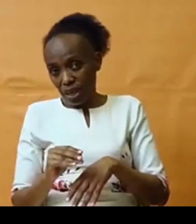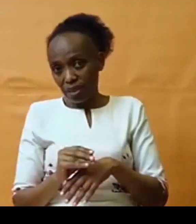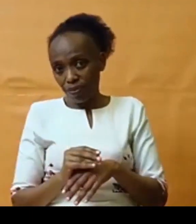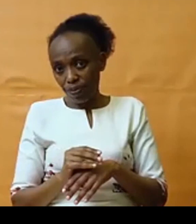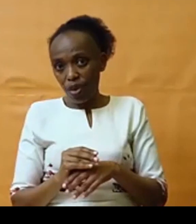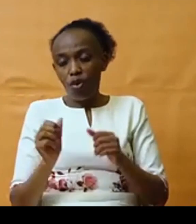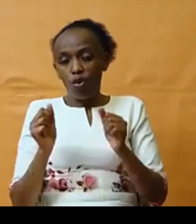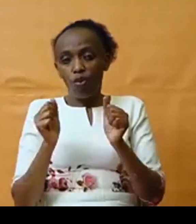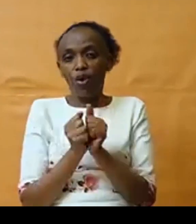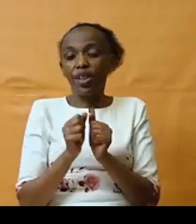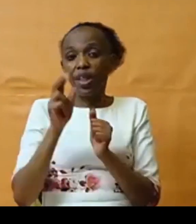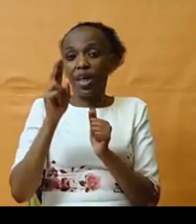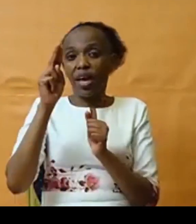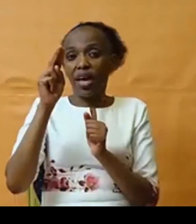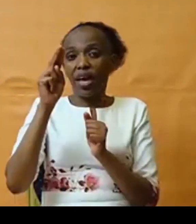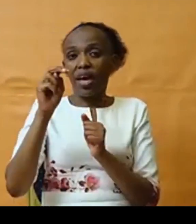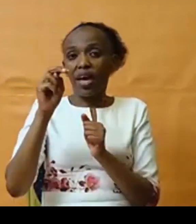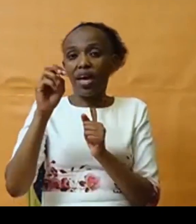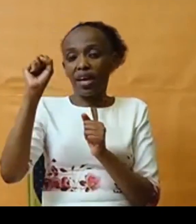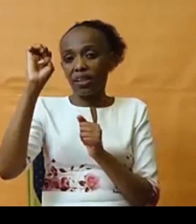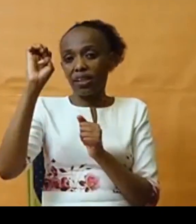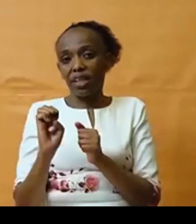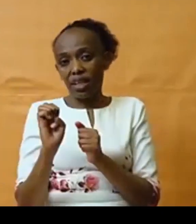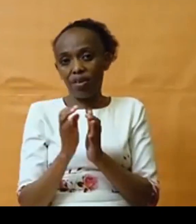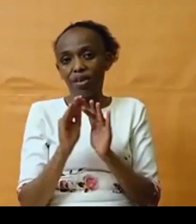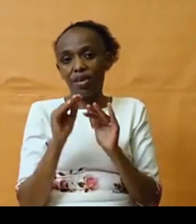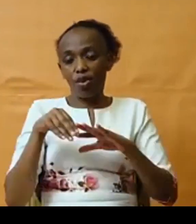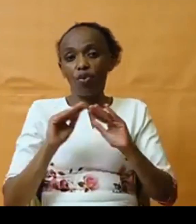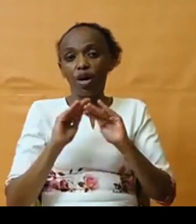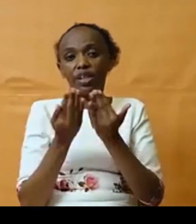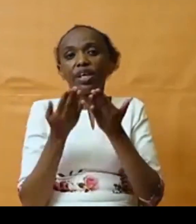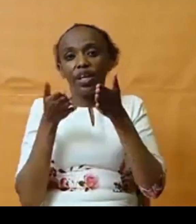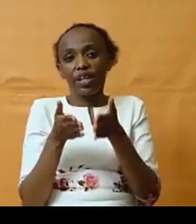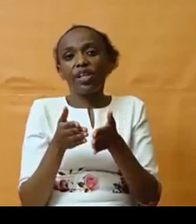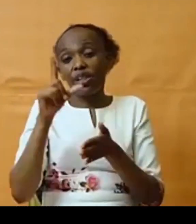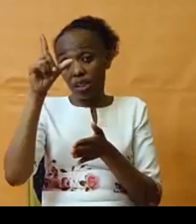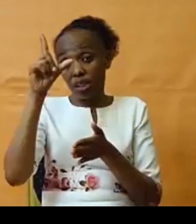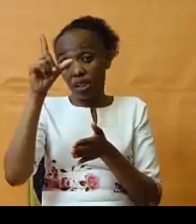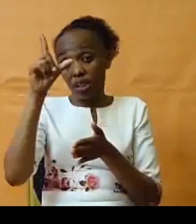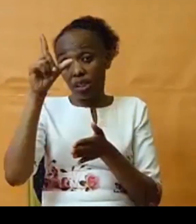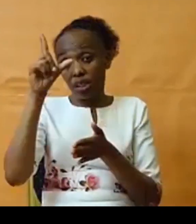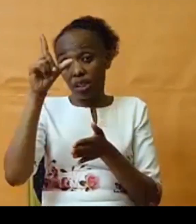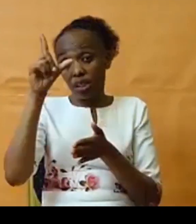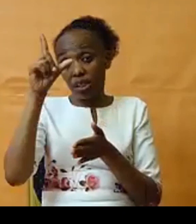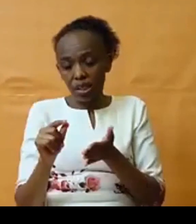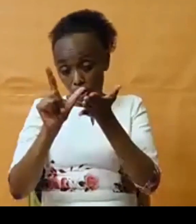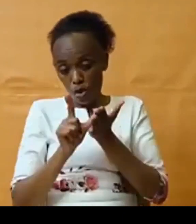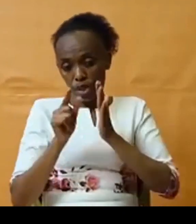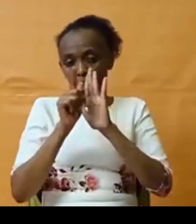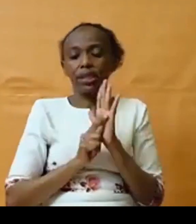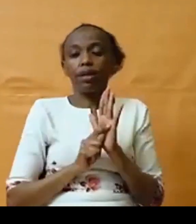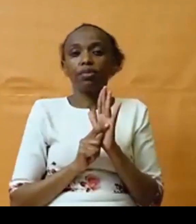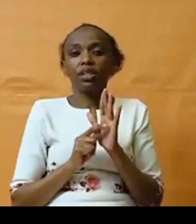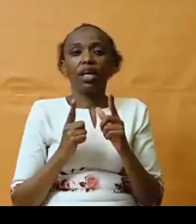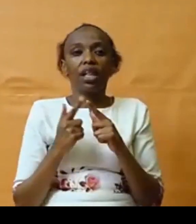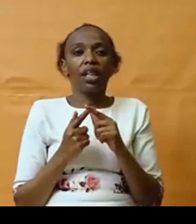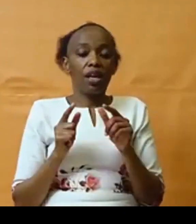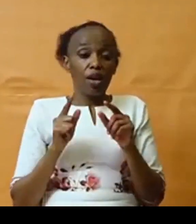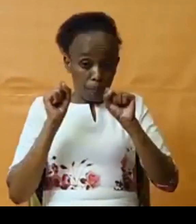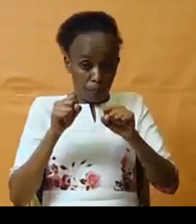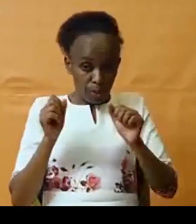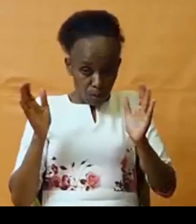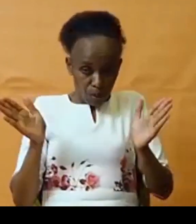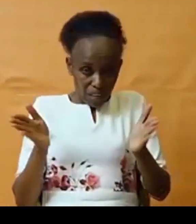holdings with LSF repo bonds. These cheaper loan terms should stimulate